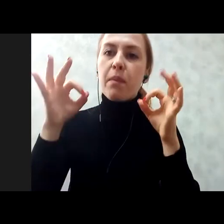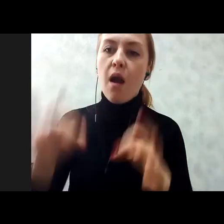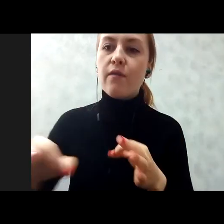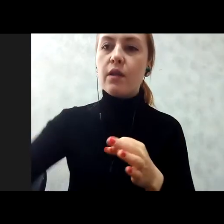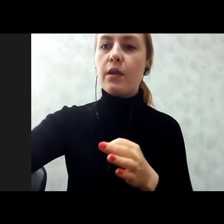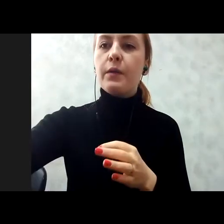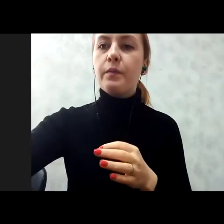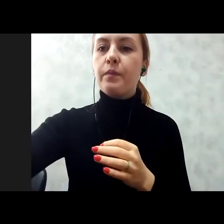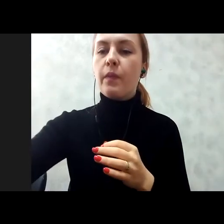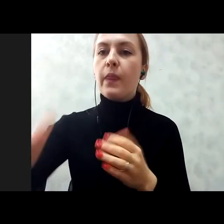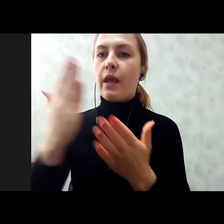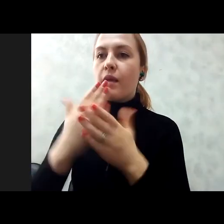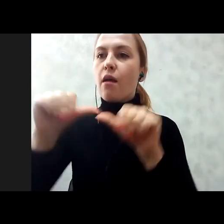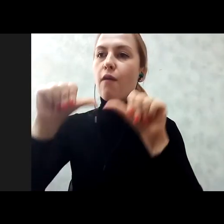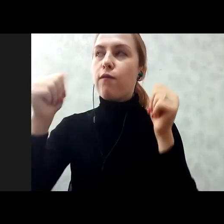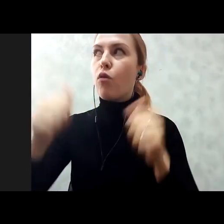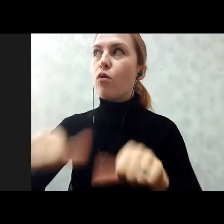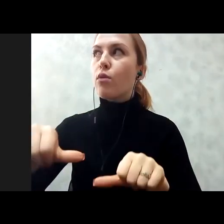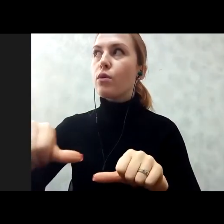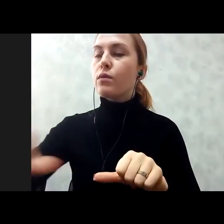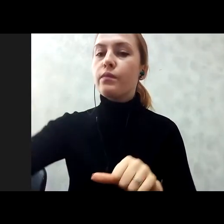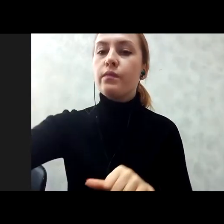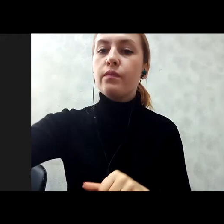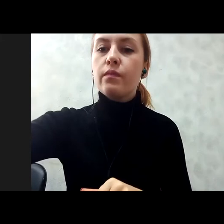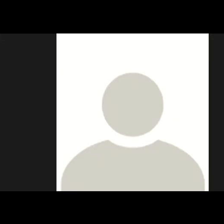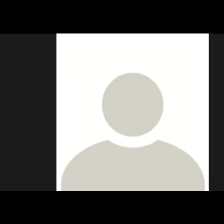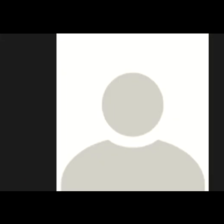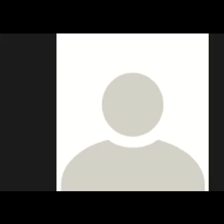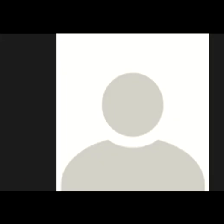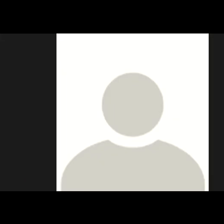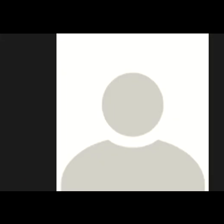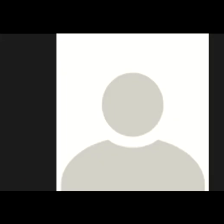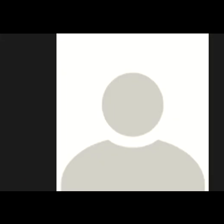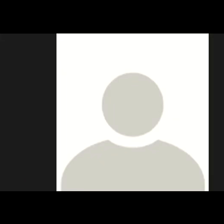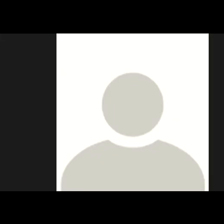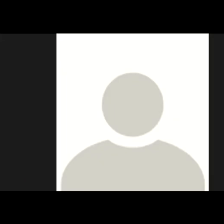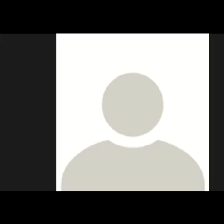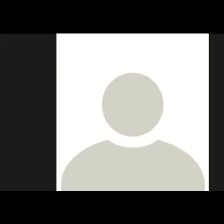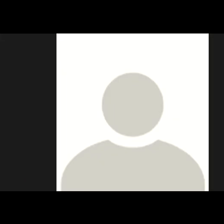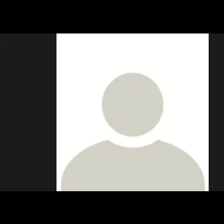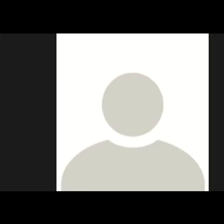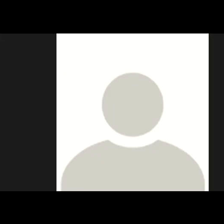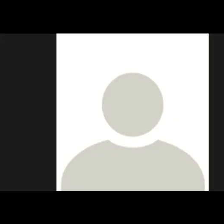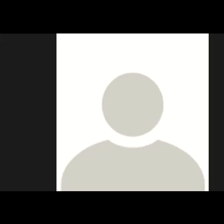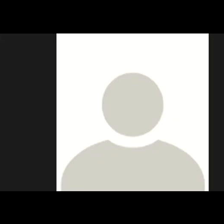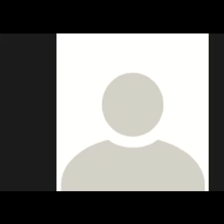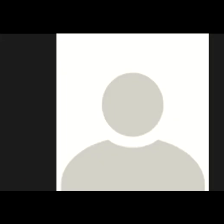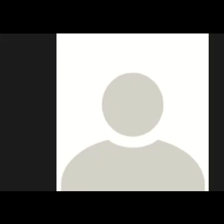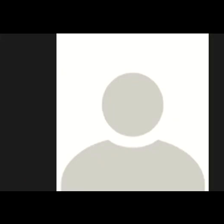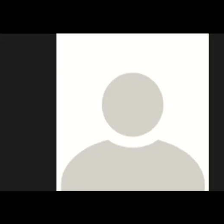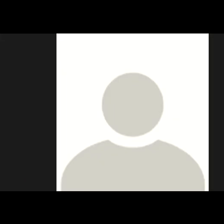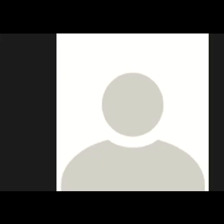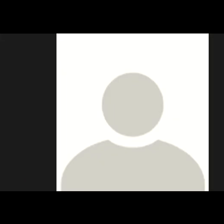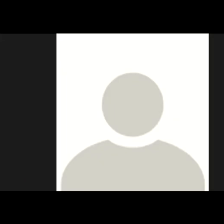that actually distorts the truth, which is a form of disinformation, a misinformation of just in order